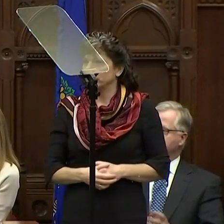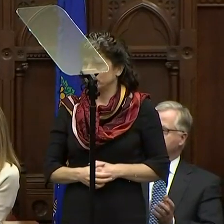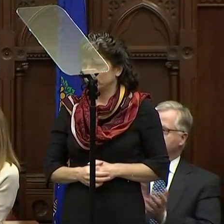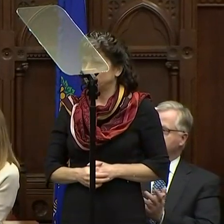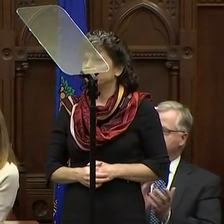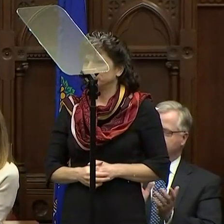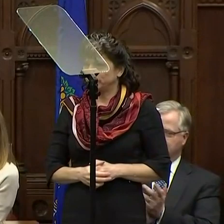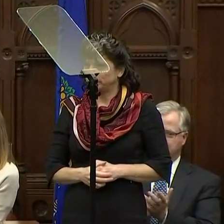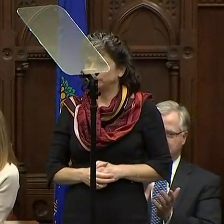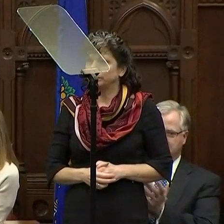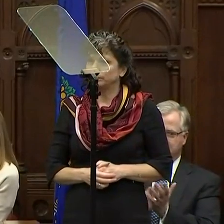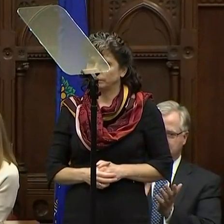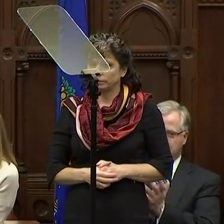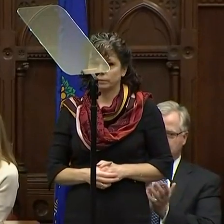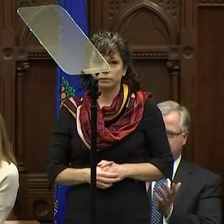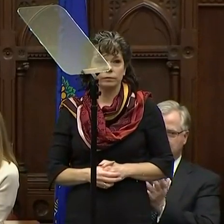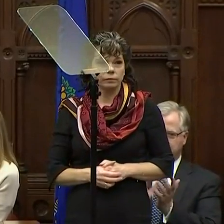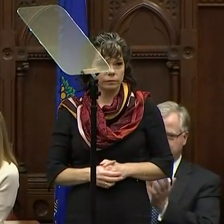And